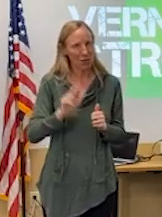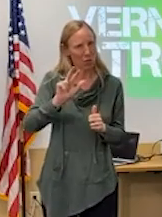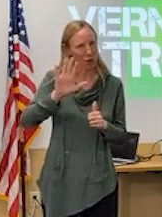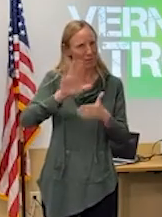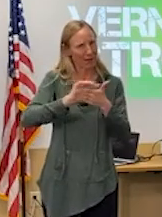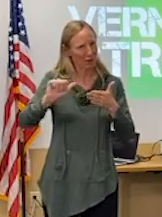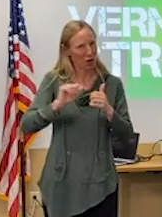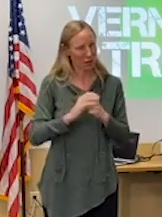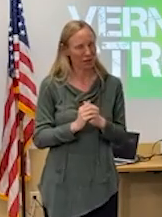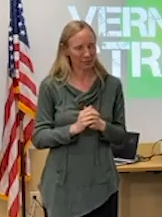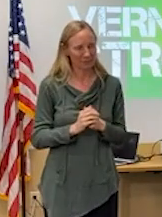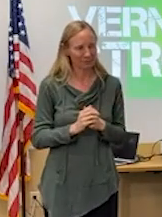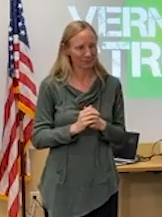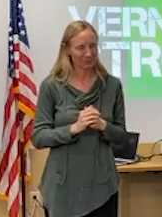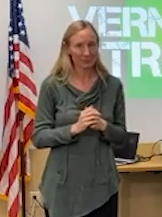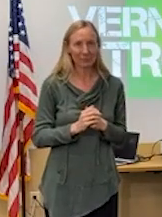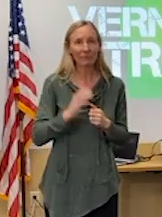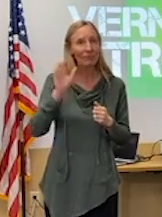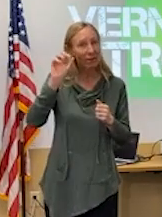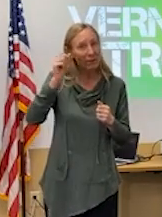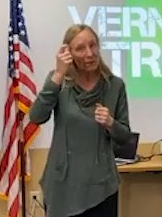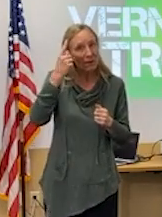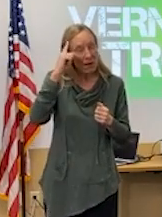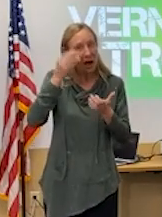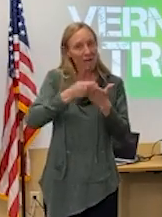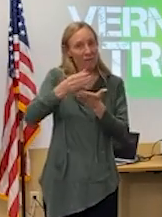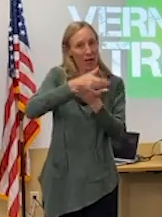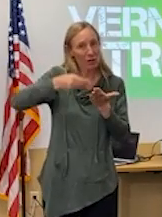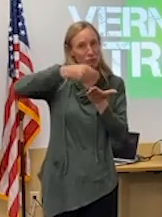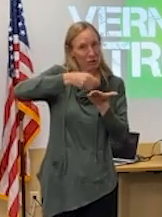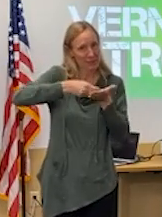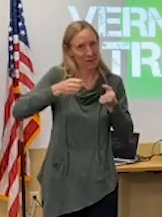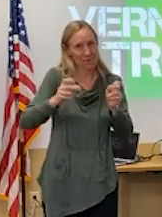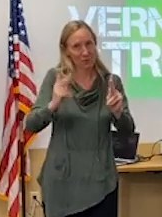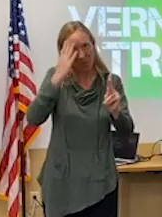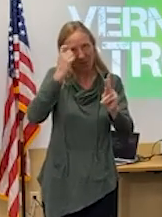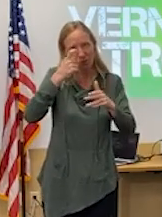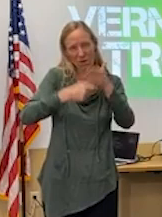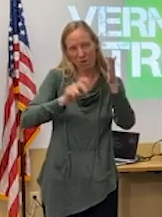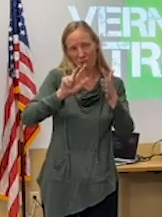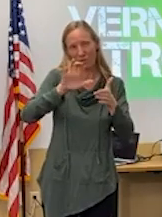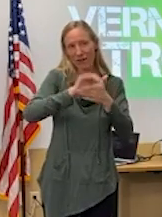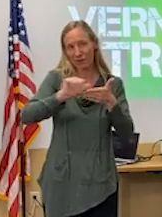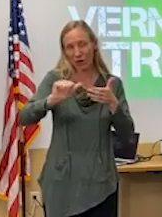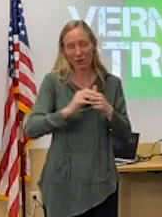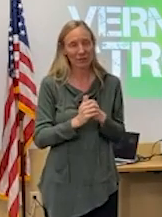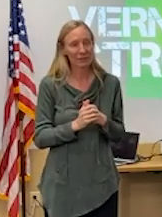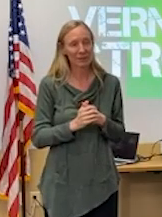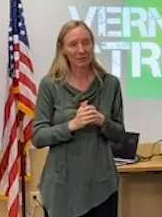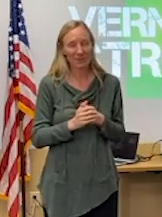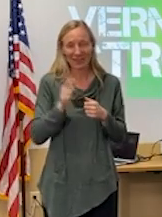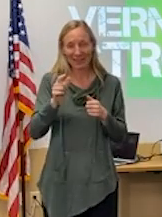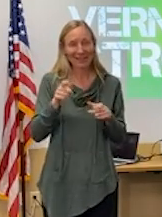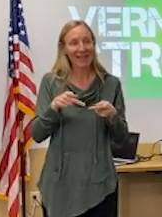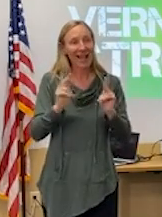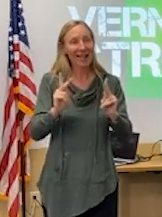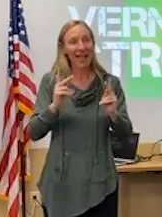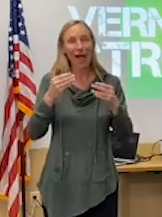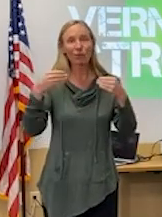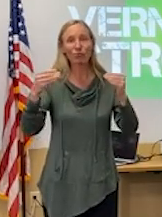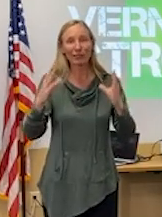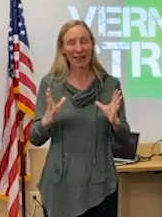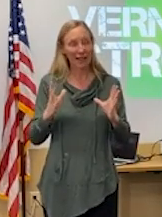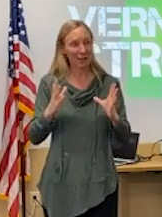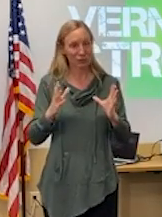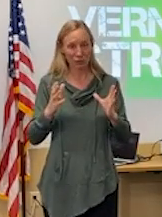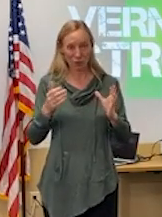still $35. This is a fundraising opportunity. This option will allow retailers to offer the plates in